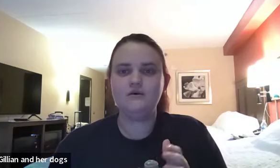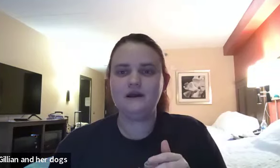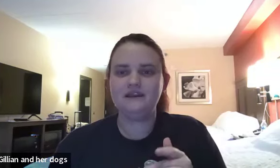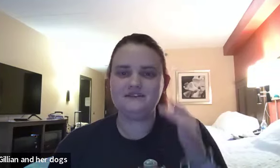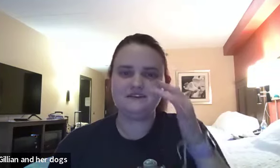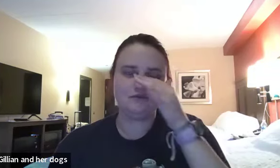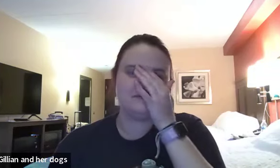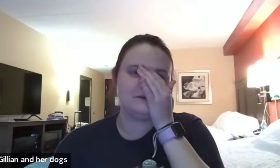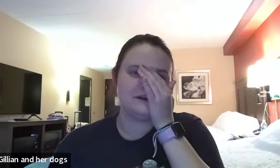oh, why can't I think of the word for it?